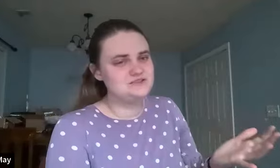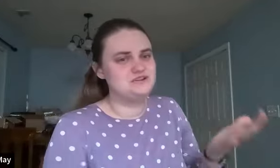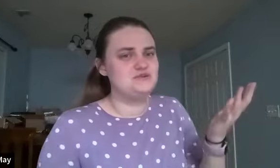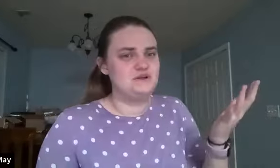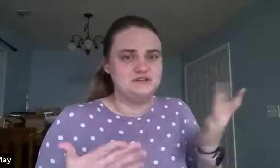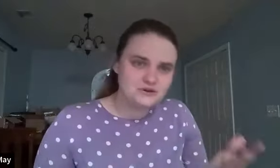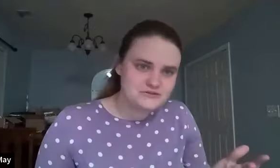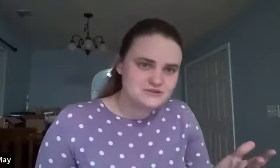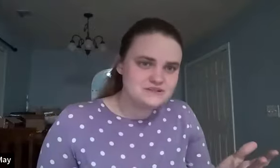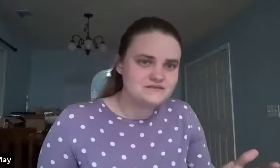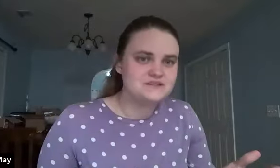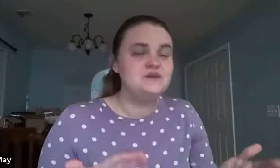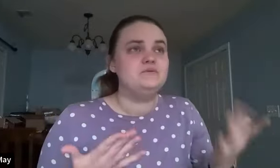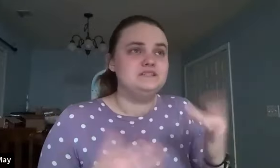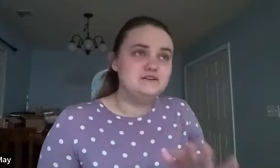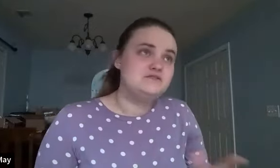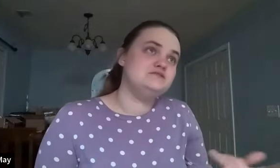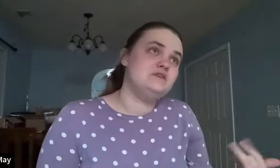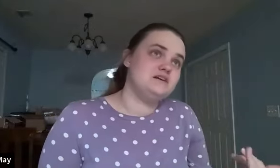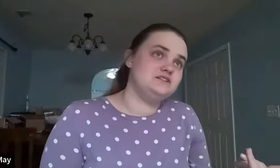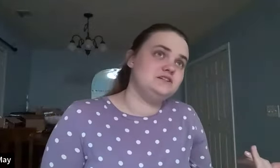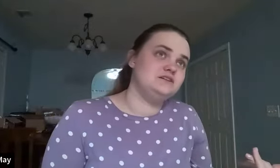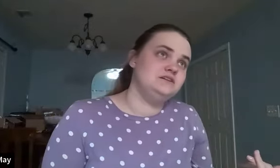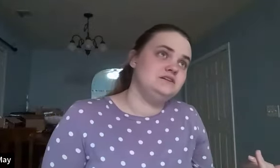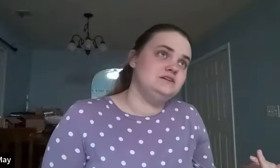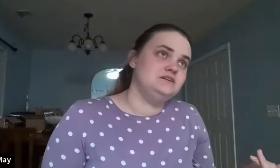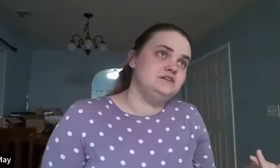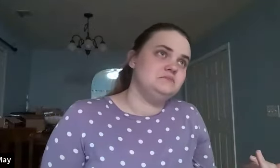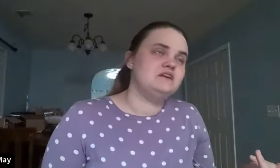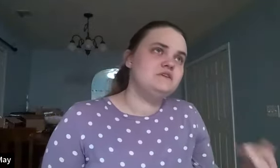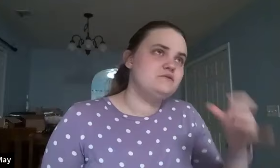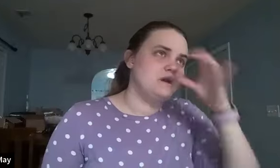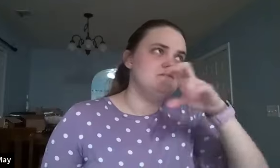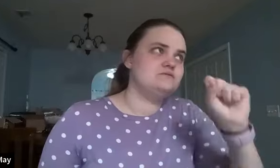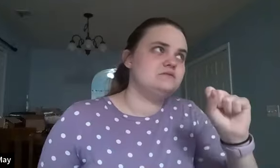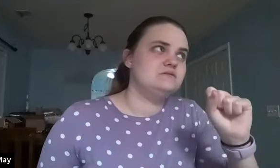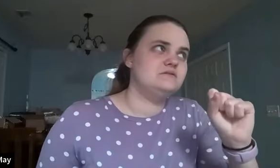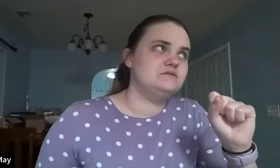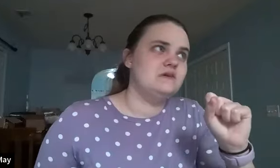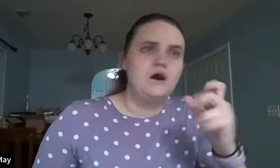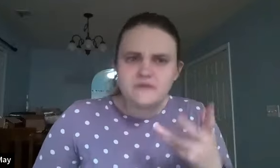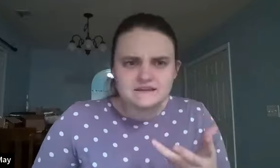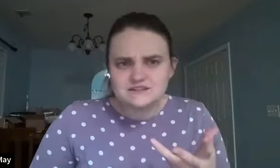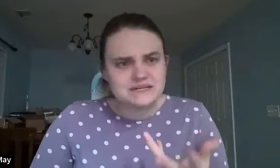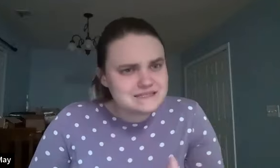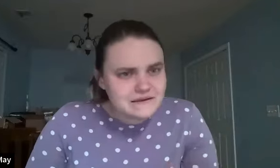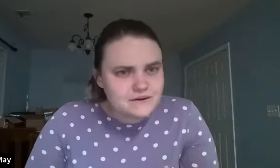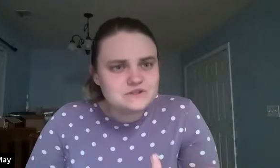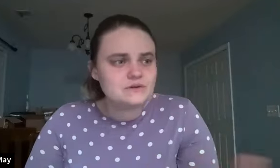graders, so like we don't go to the zoo as often. We did go to the zoo last year, but I don't think the rhinos were out that day, so we didn't see them. So